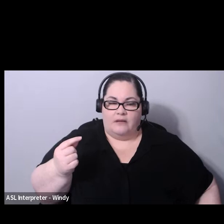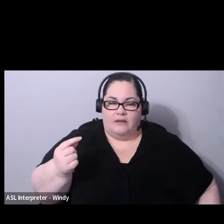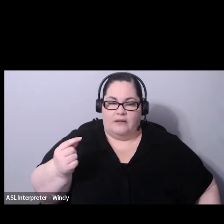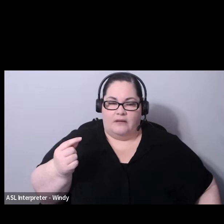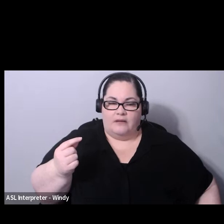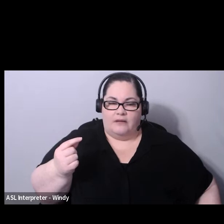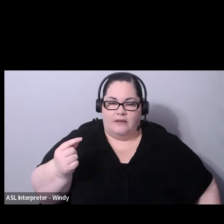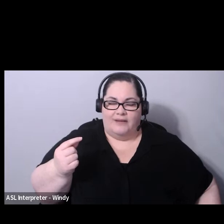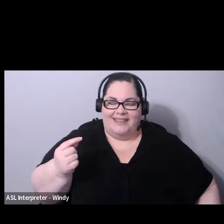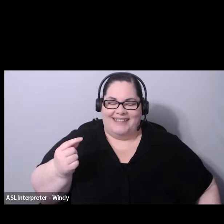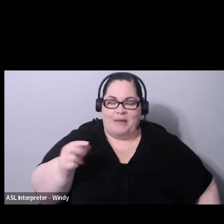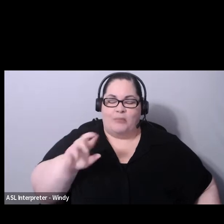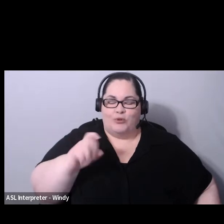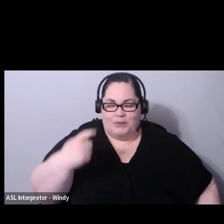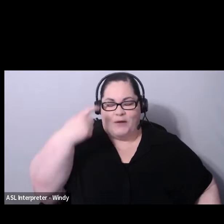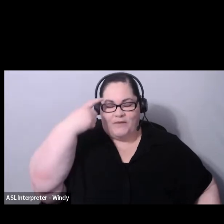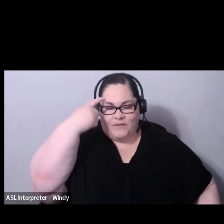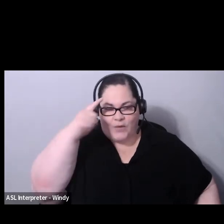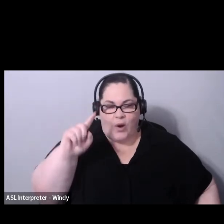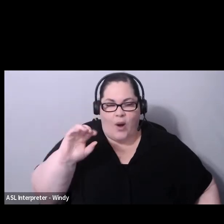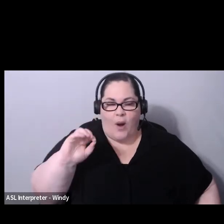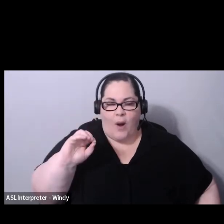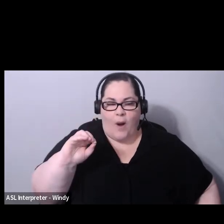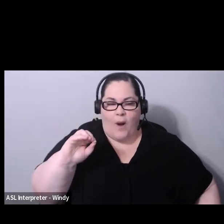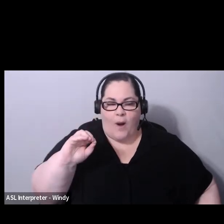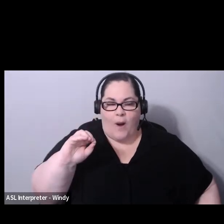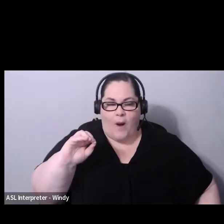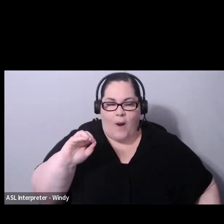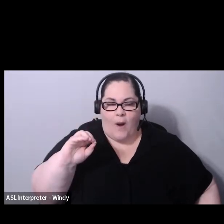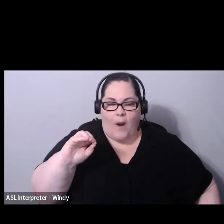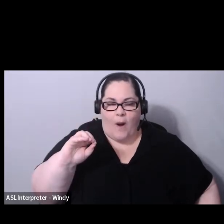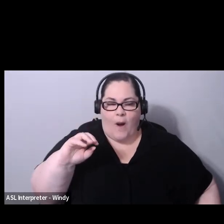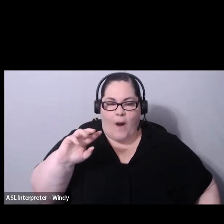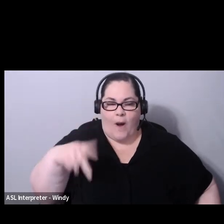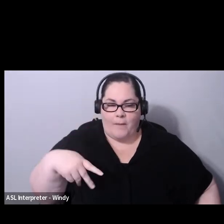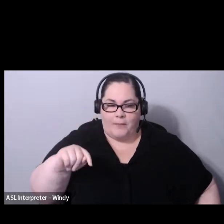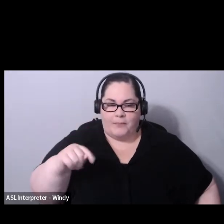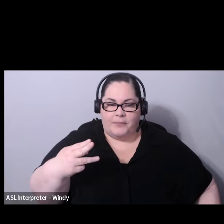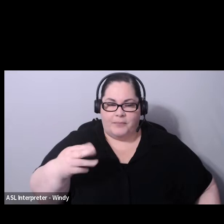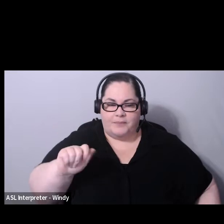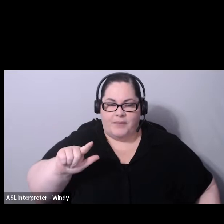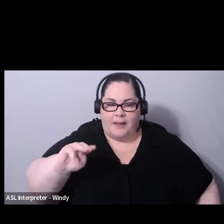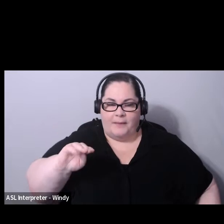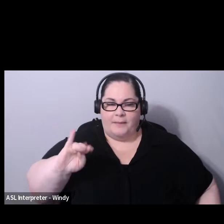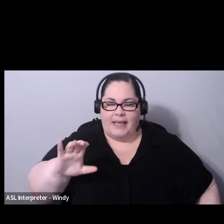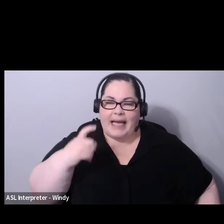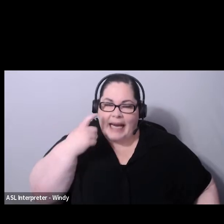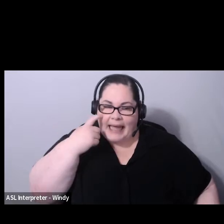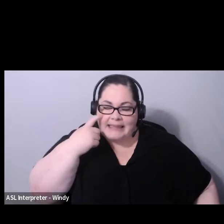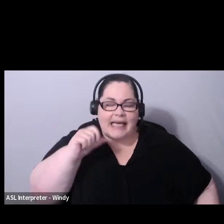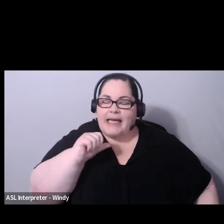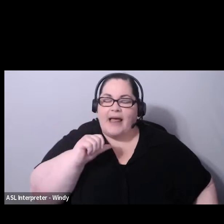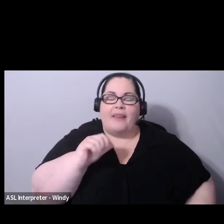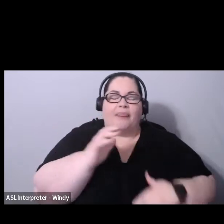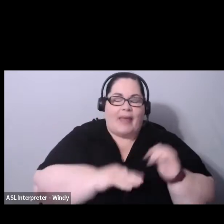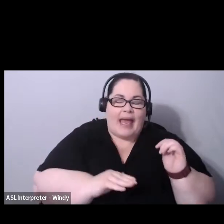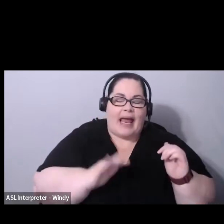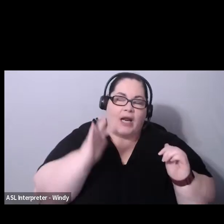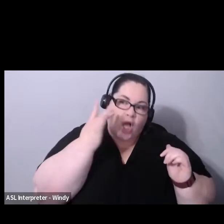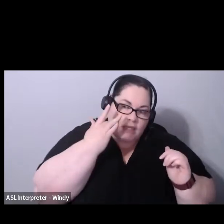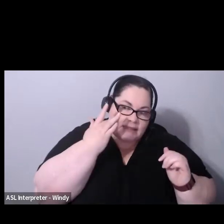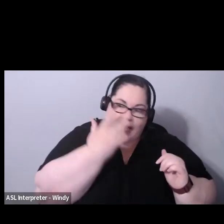I can't pronounce it. Ophthalmic lenses, other than contact lenses, is valid for 2